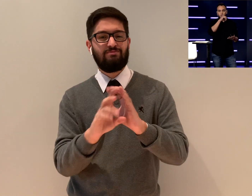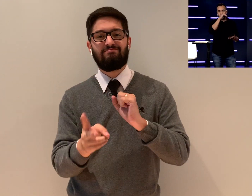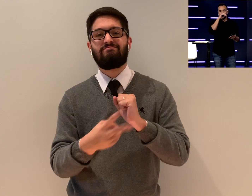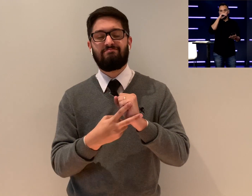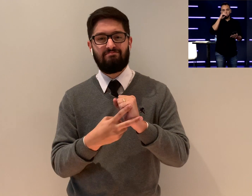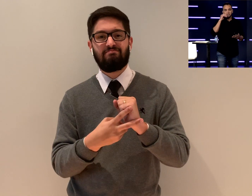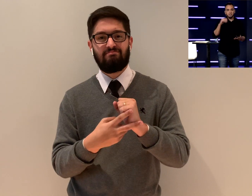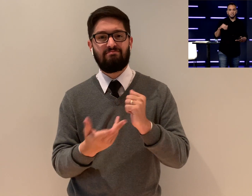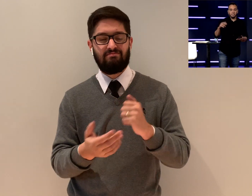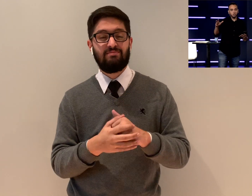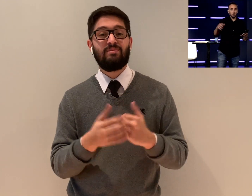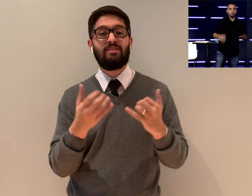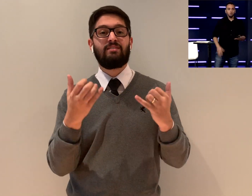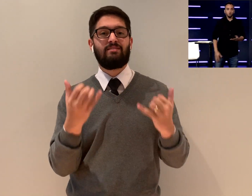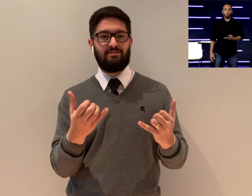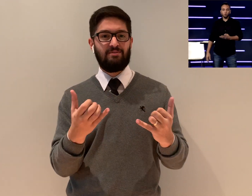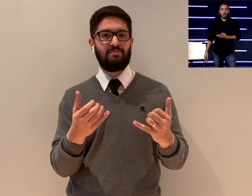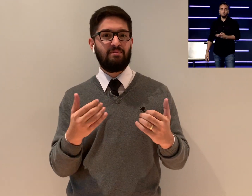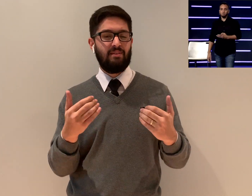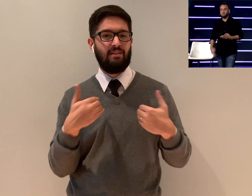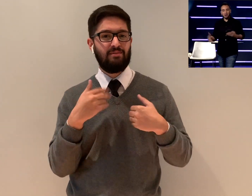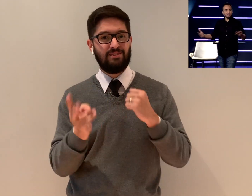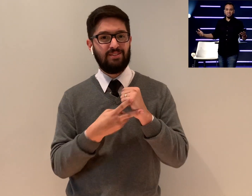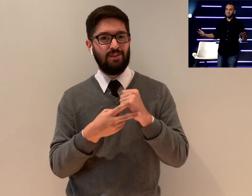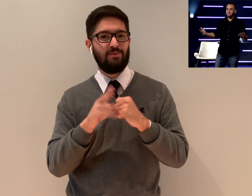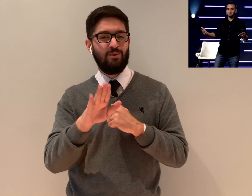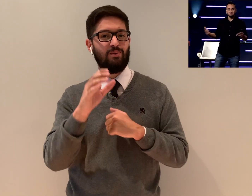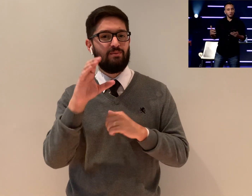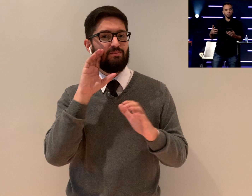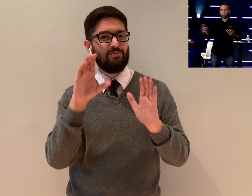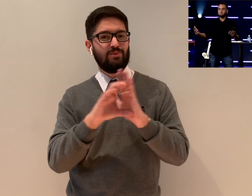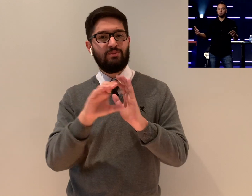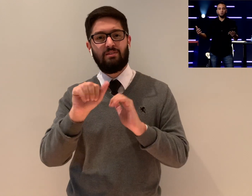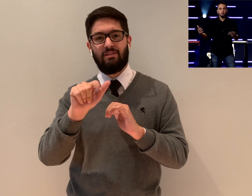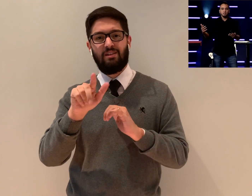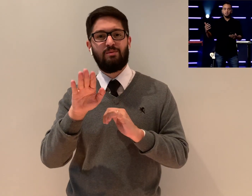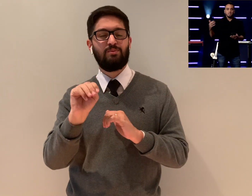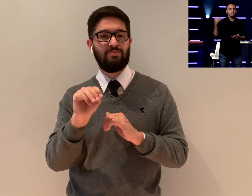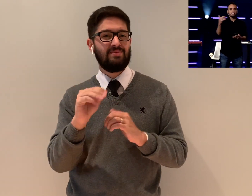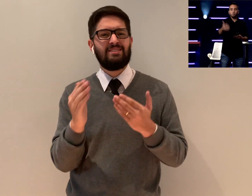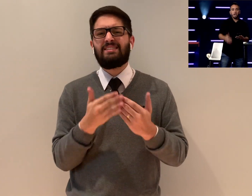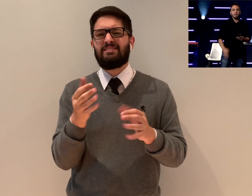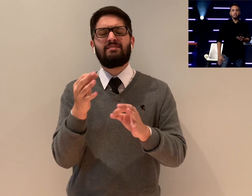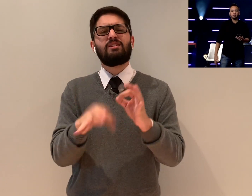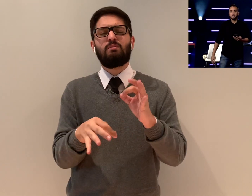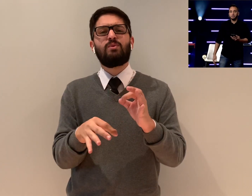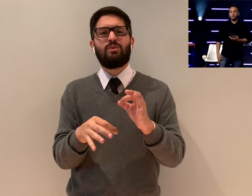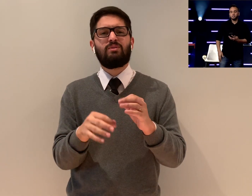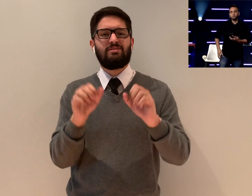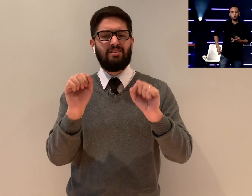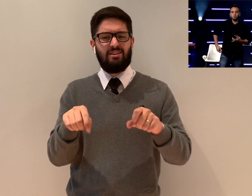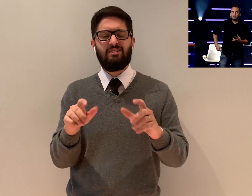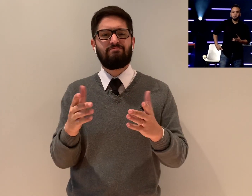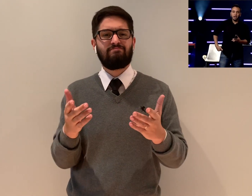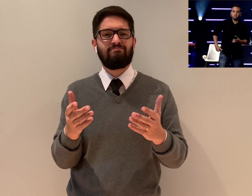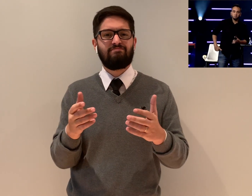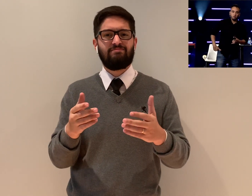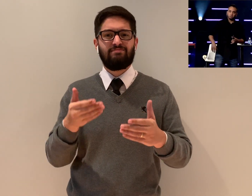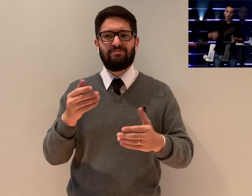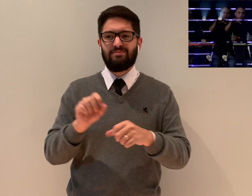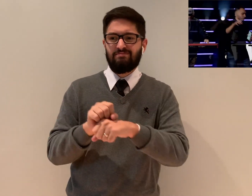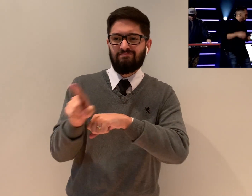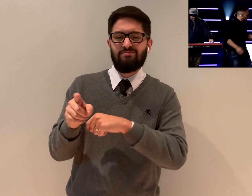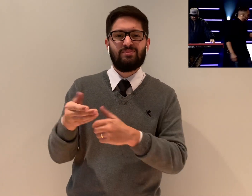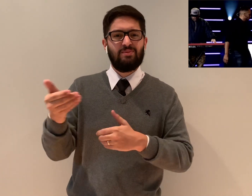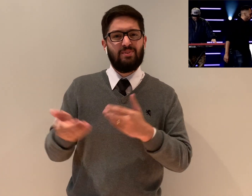Now it's on your photo album. Very easy, very simple, easy way to invite someone.